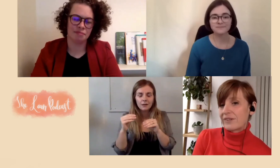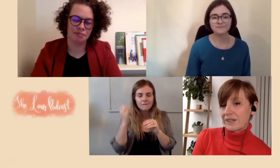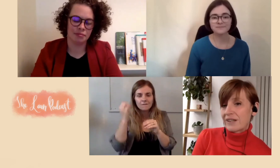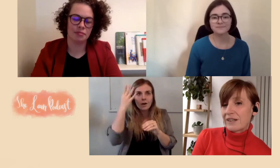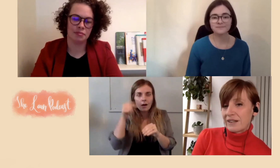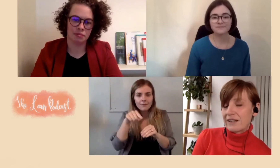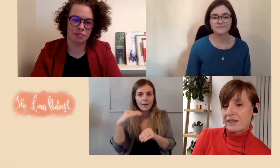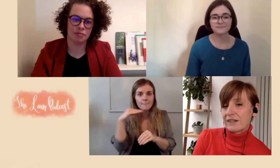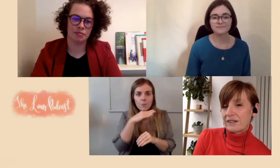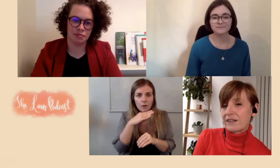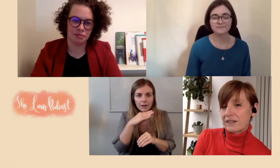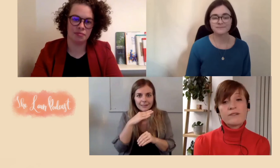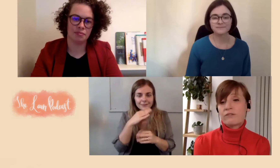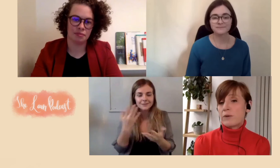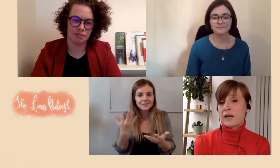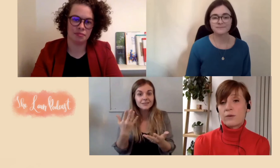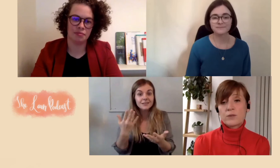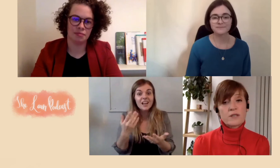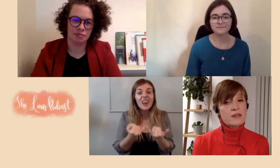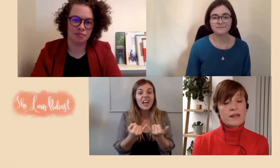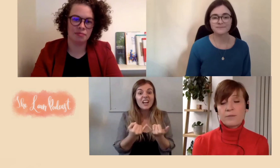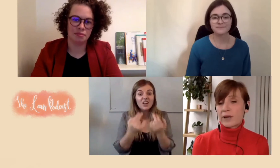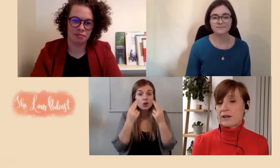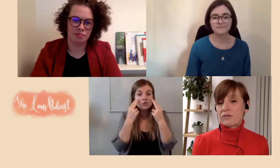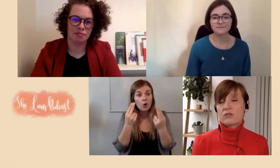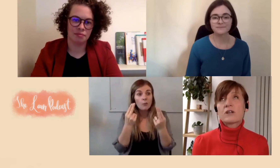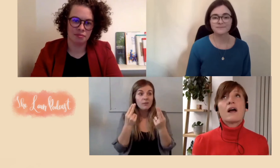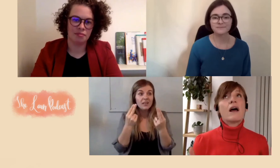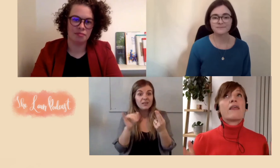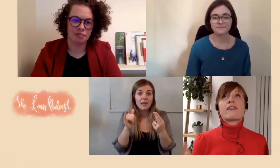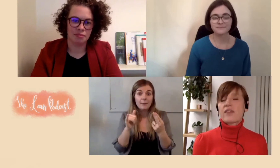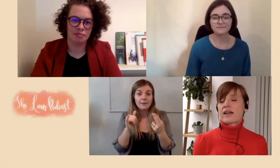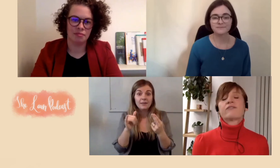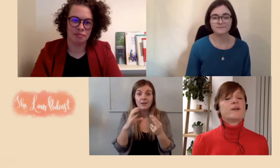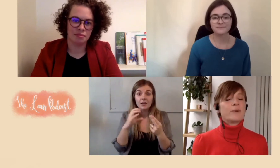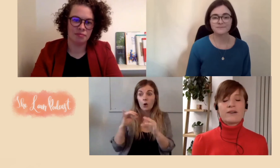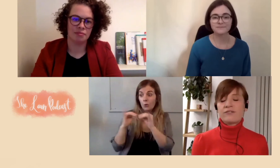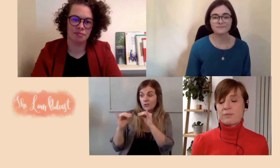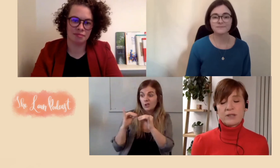or walking to the train station, having those conversations that help